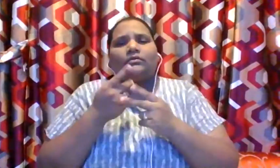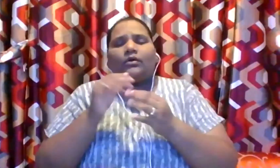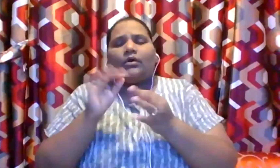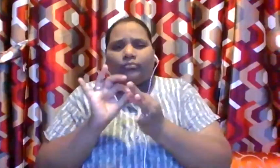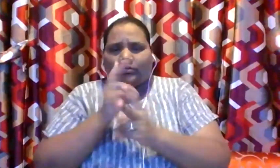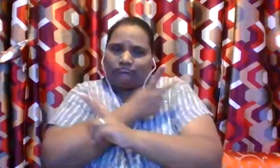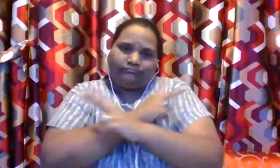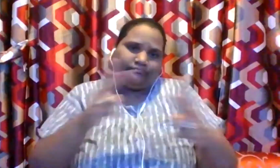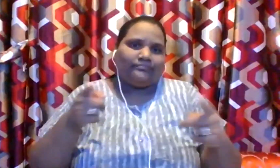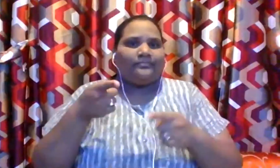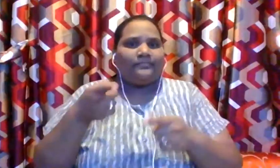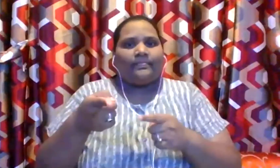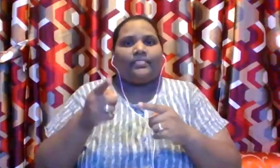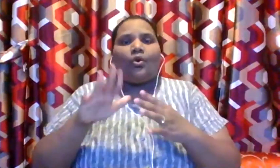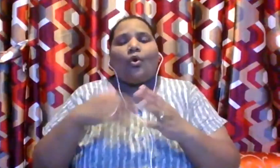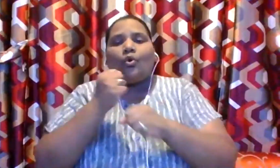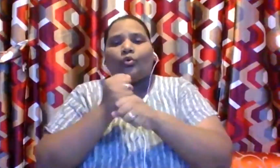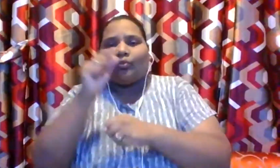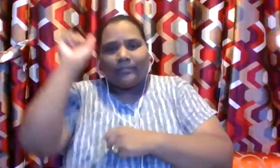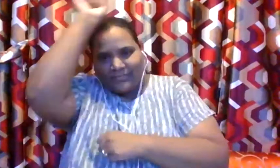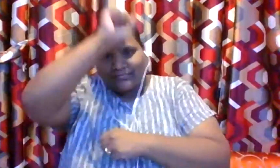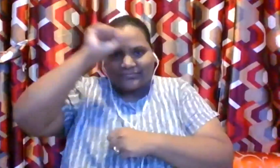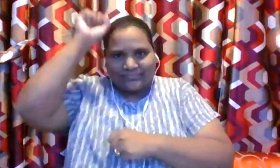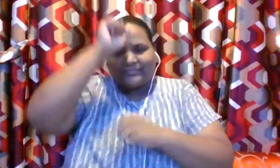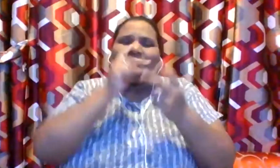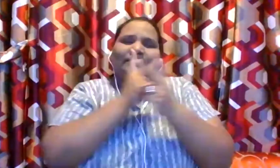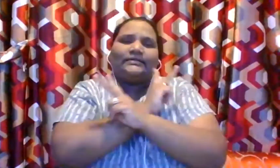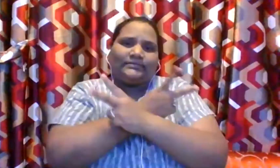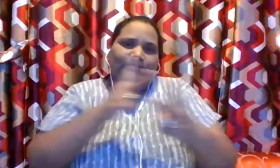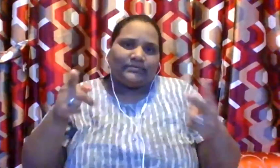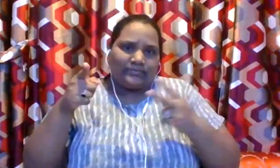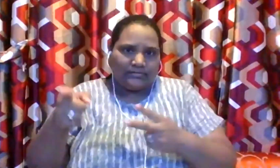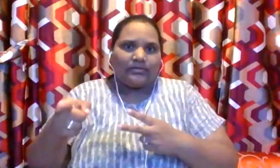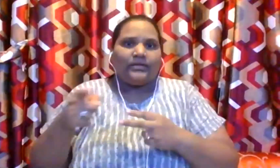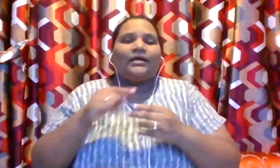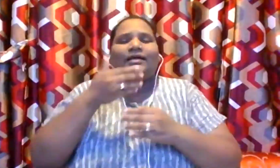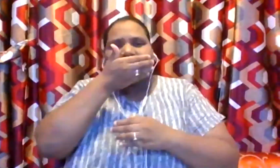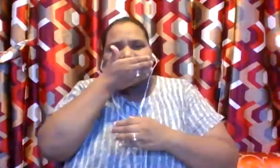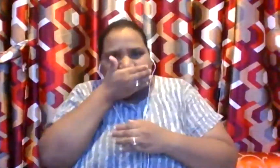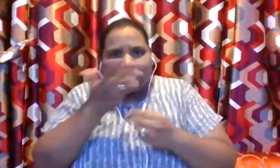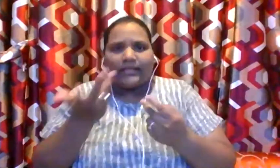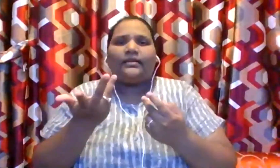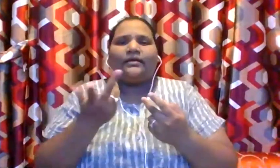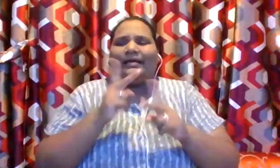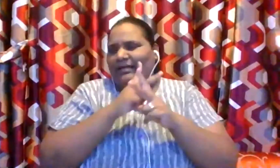it is Guru Nanak, so many, or in the Jain, we have so many other Tirthankaras also.